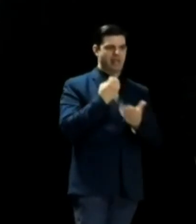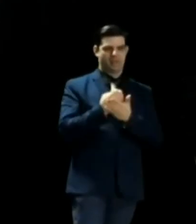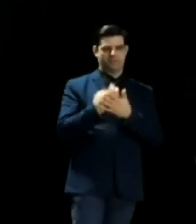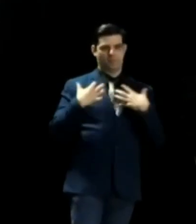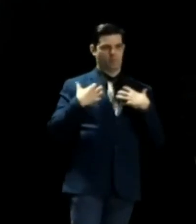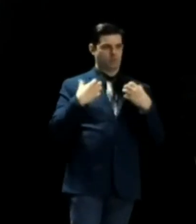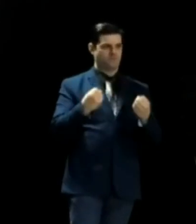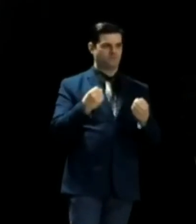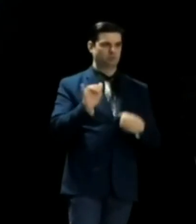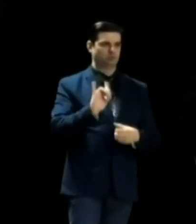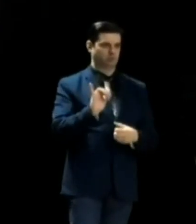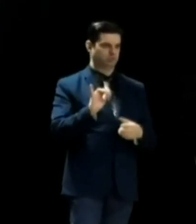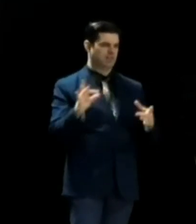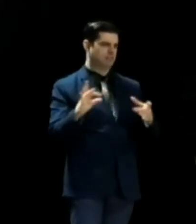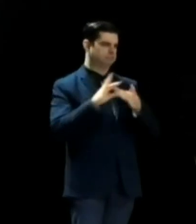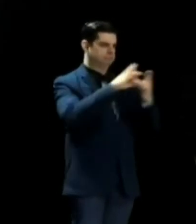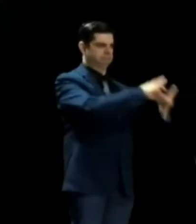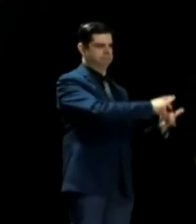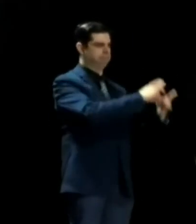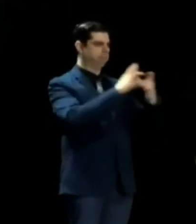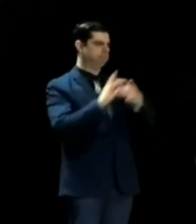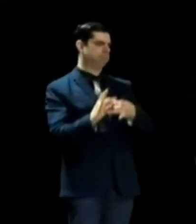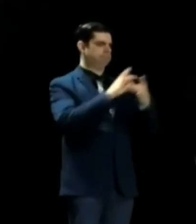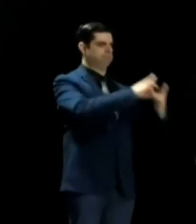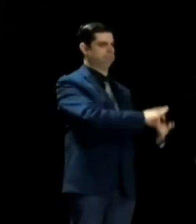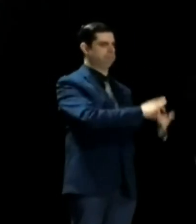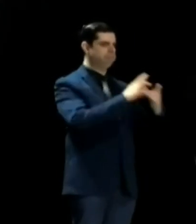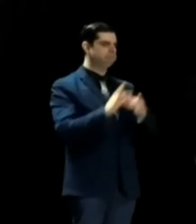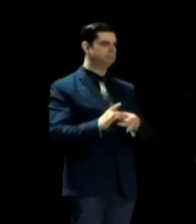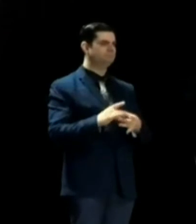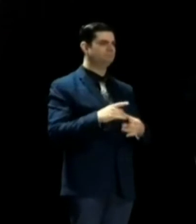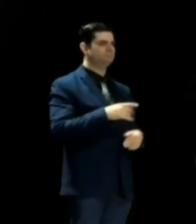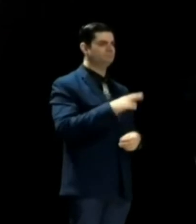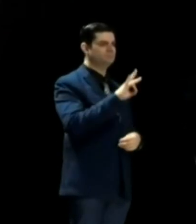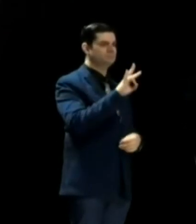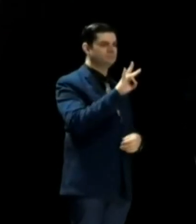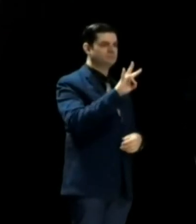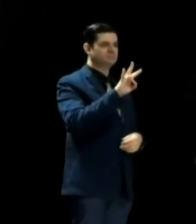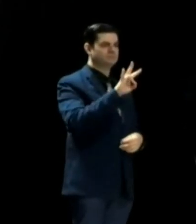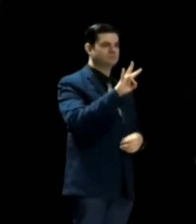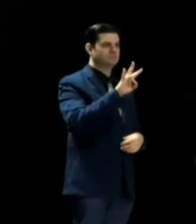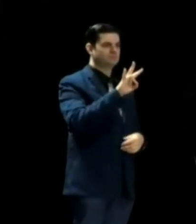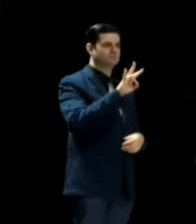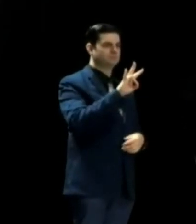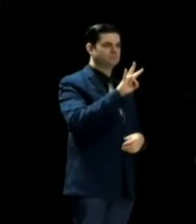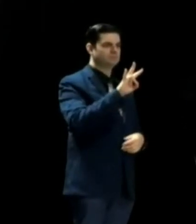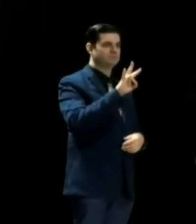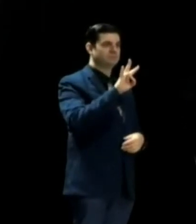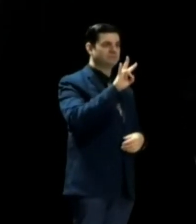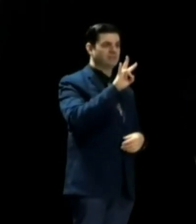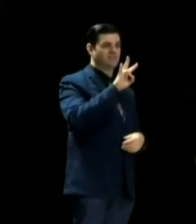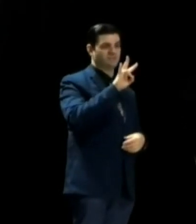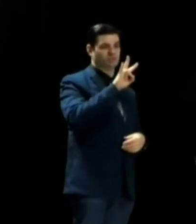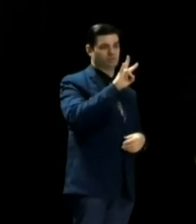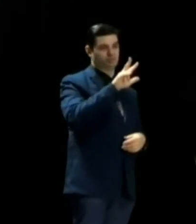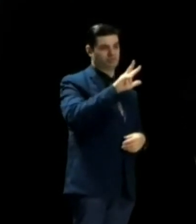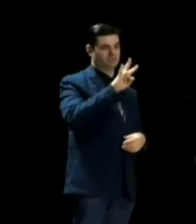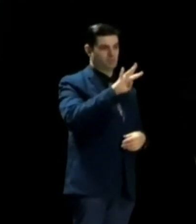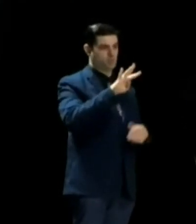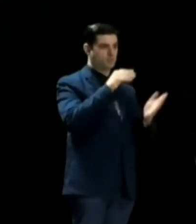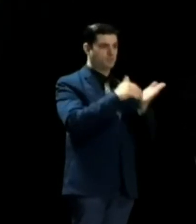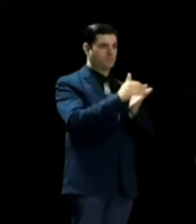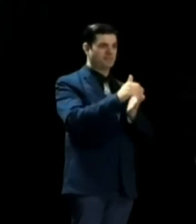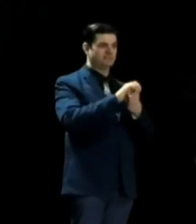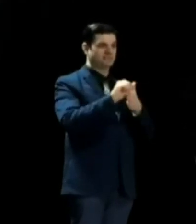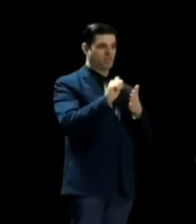about a $72 million construction project. We're going to put a lot of people to work. So that legislation would be